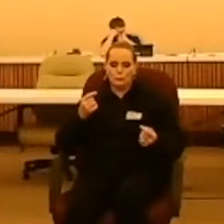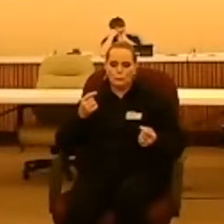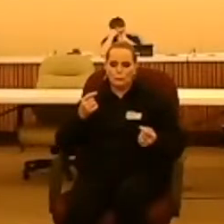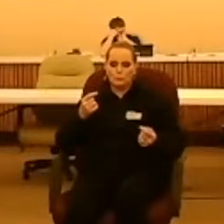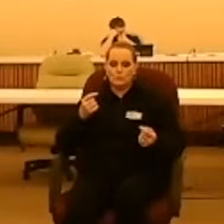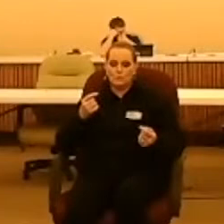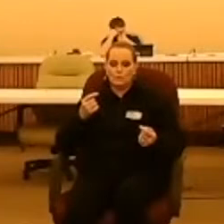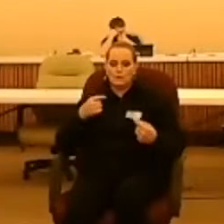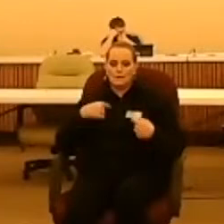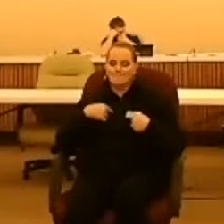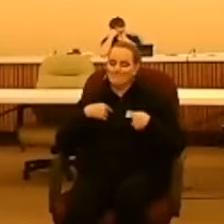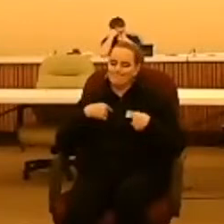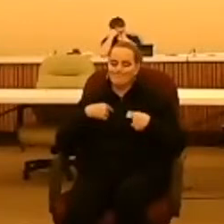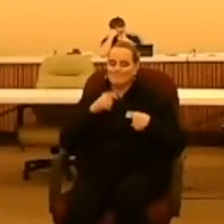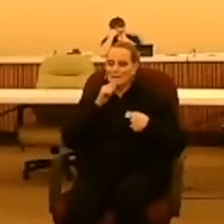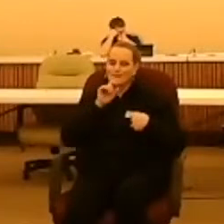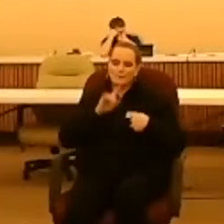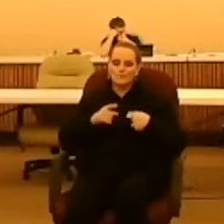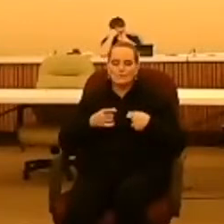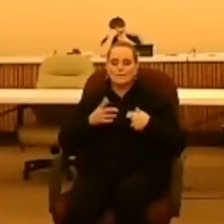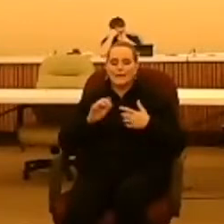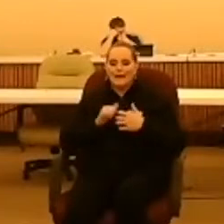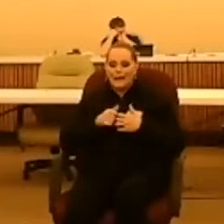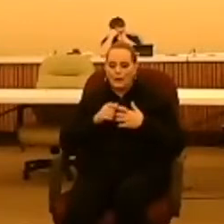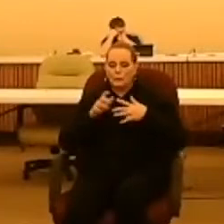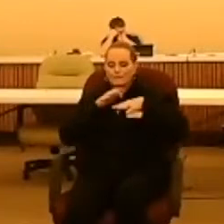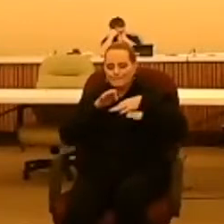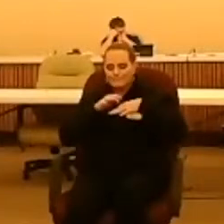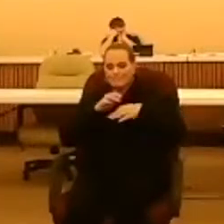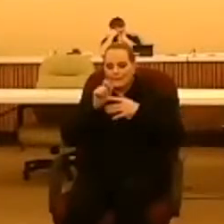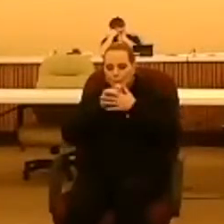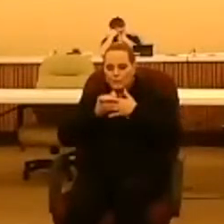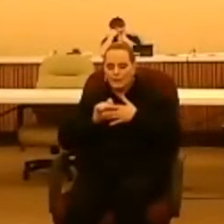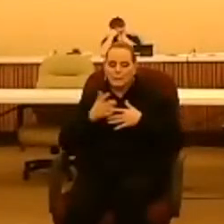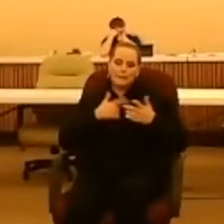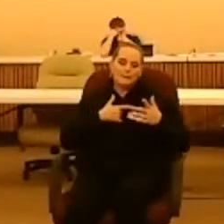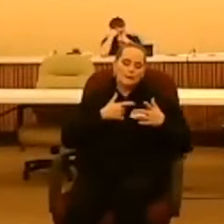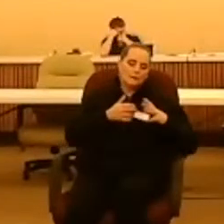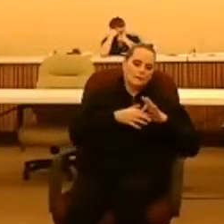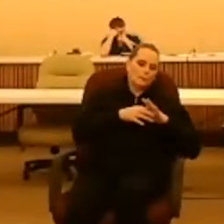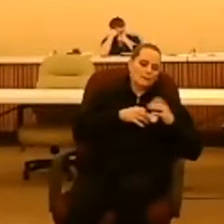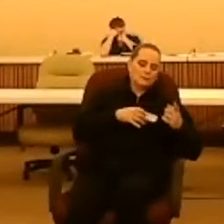And I don't know quite how you put that in there. I mean, maybe you say that,